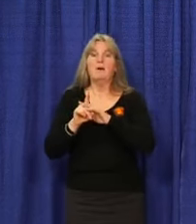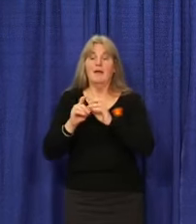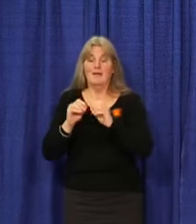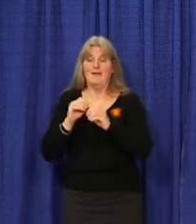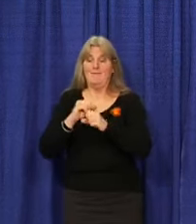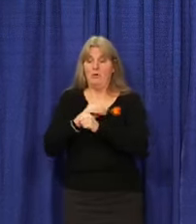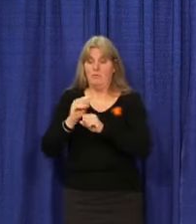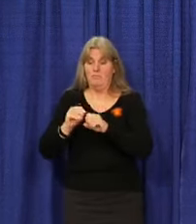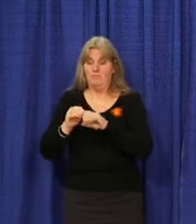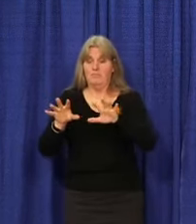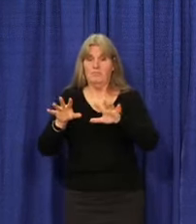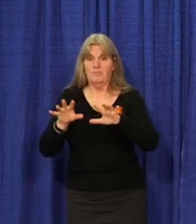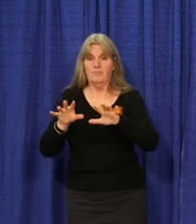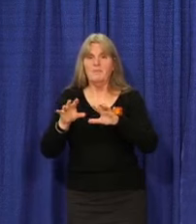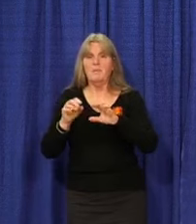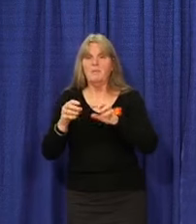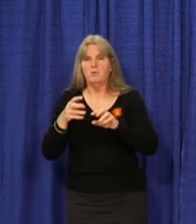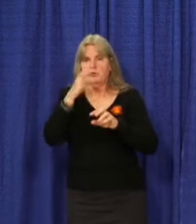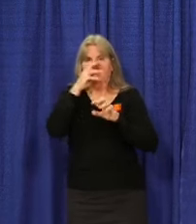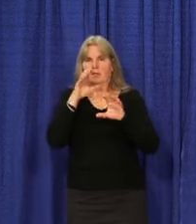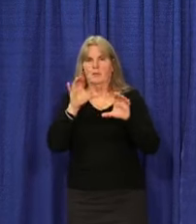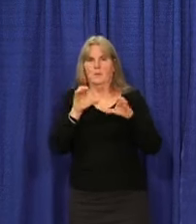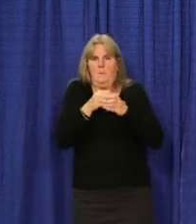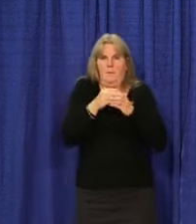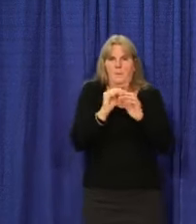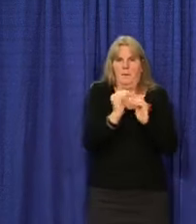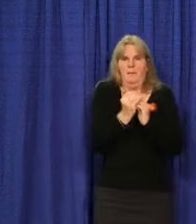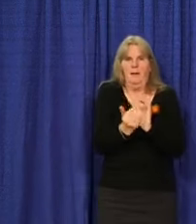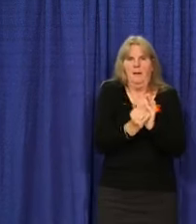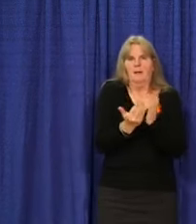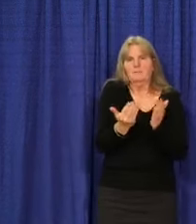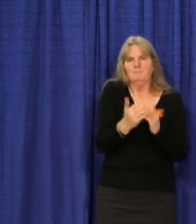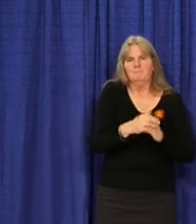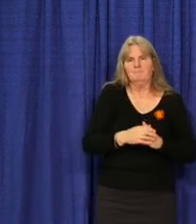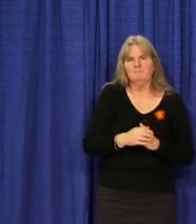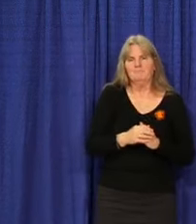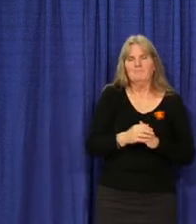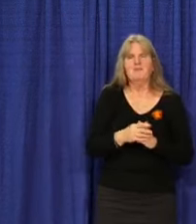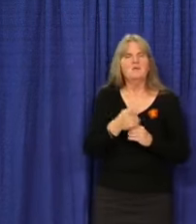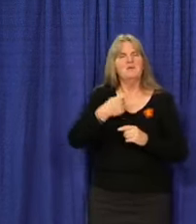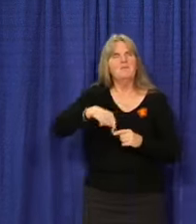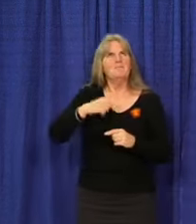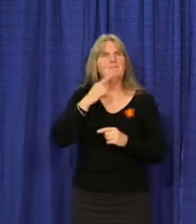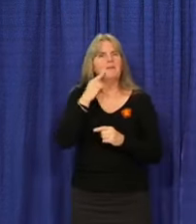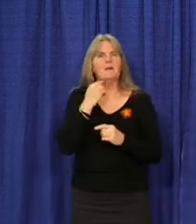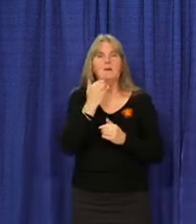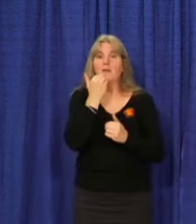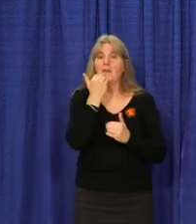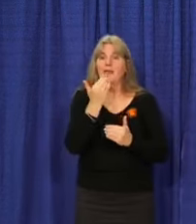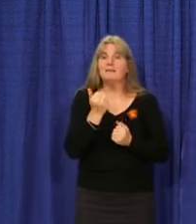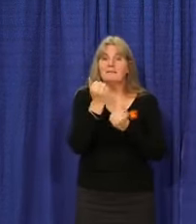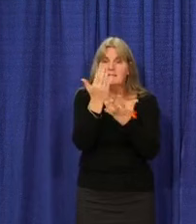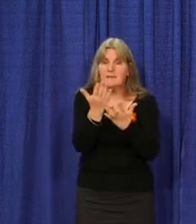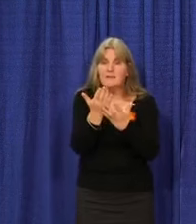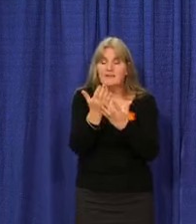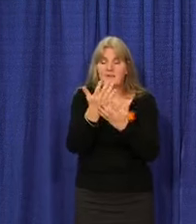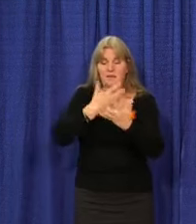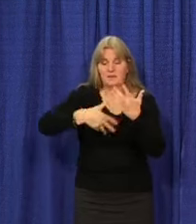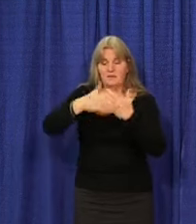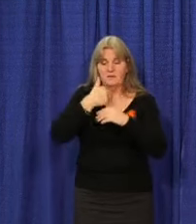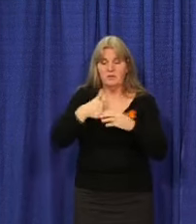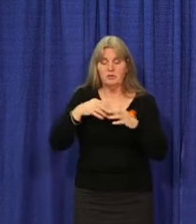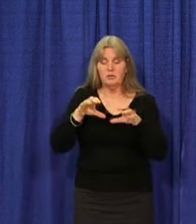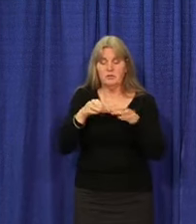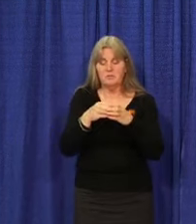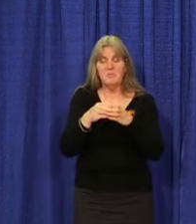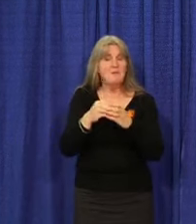restrictions back in place. So when you're having Thanksgiving dinner, keep this in mind. The ideal social gathering is actually held